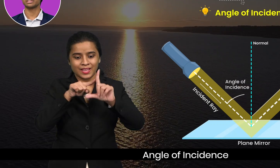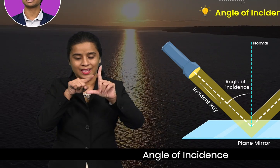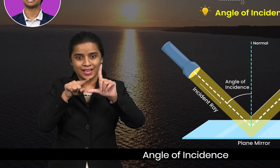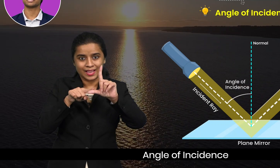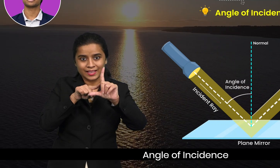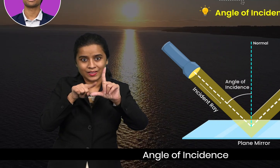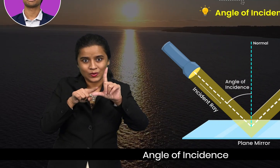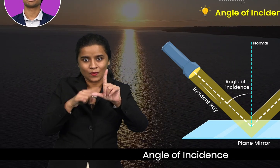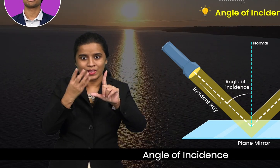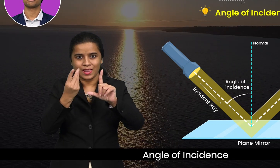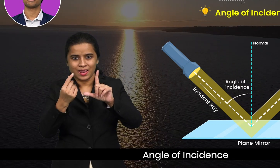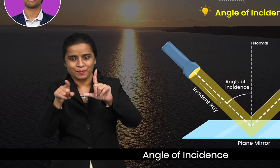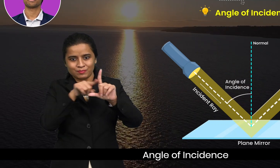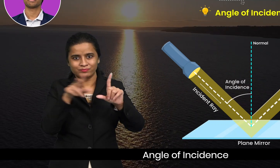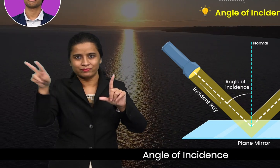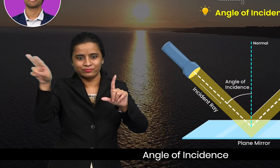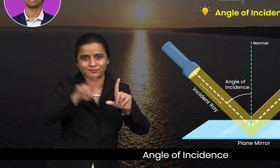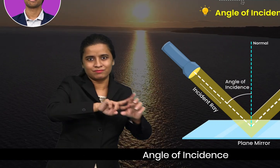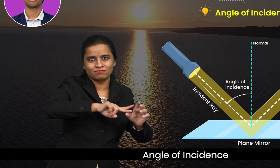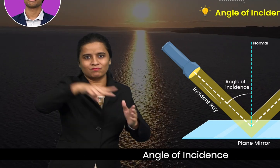angle of incidence,